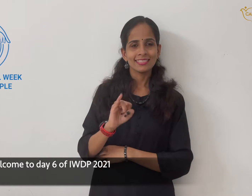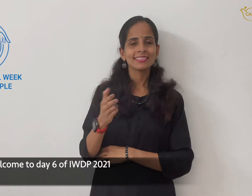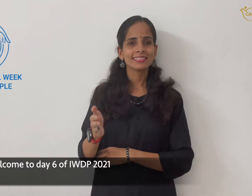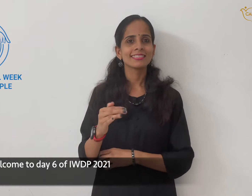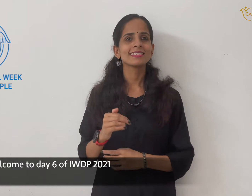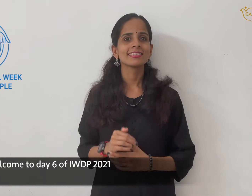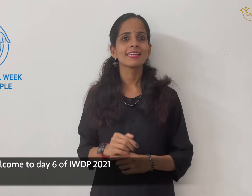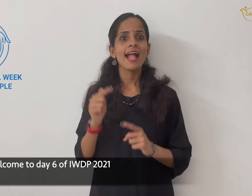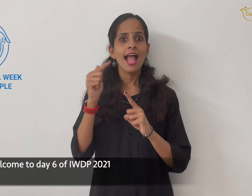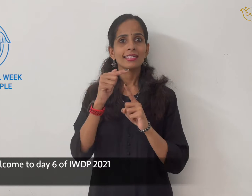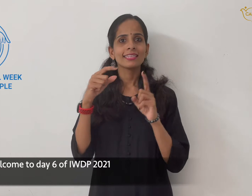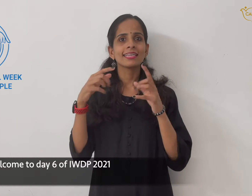IWDP